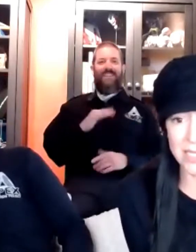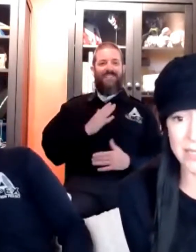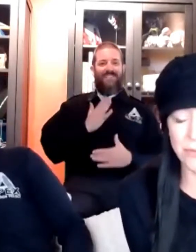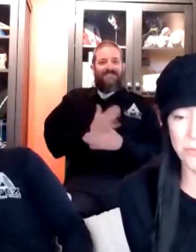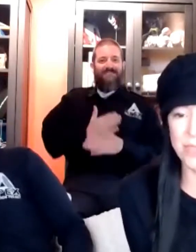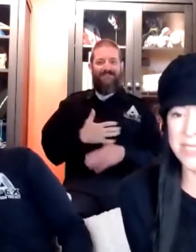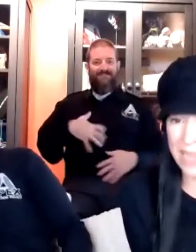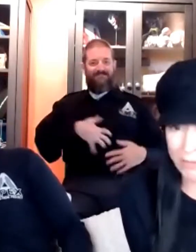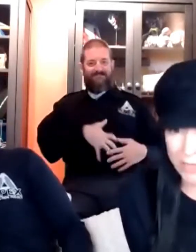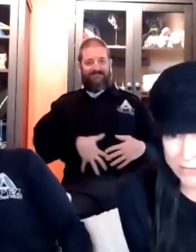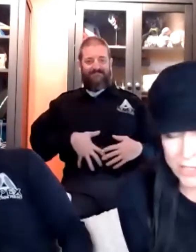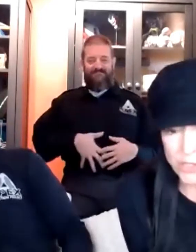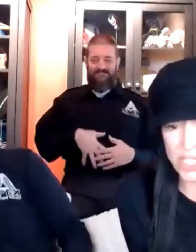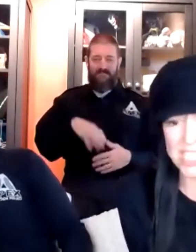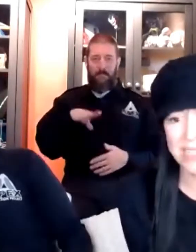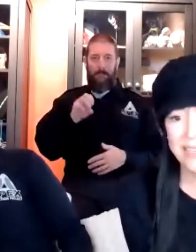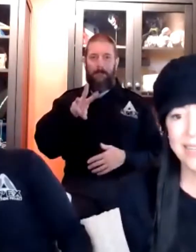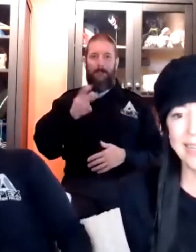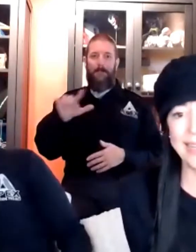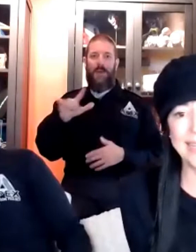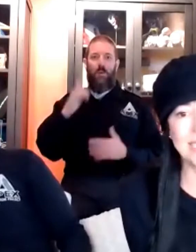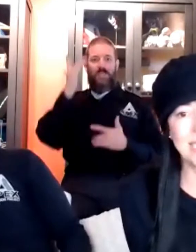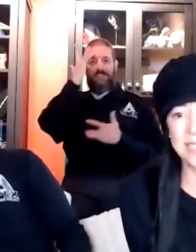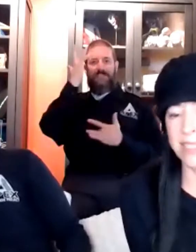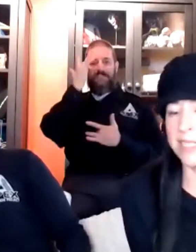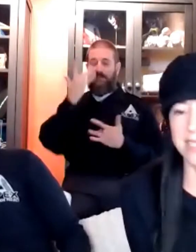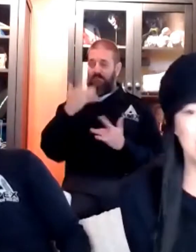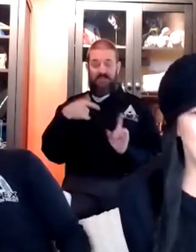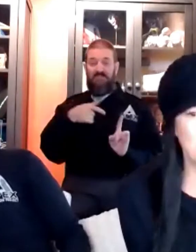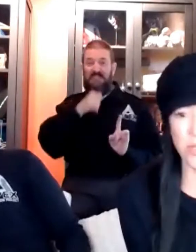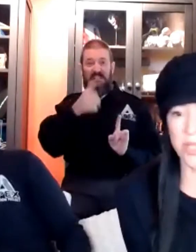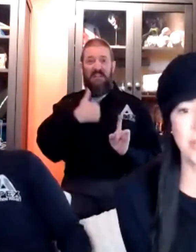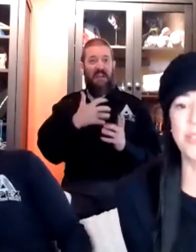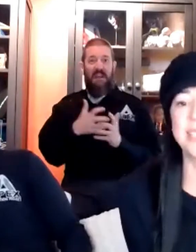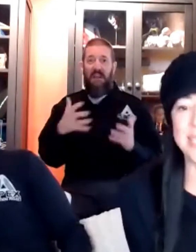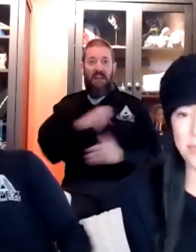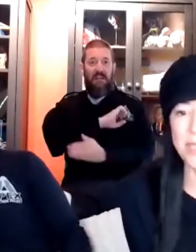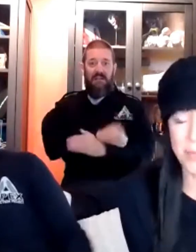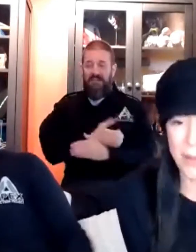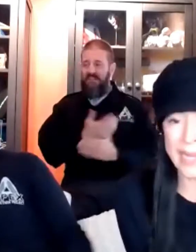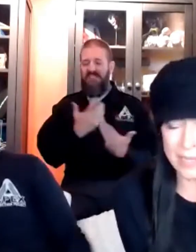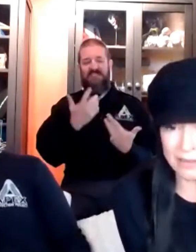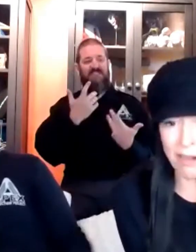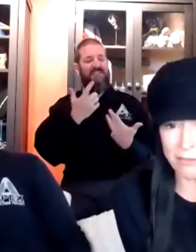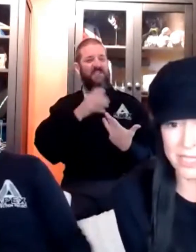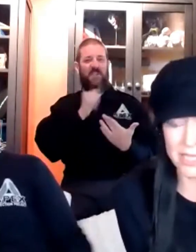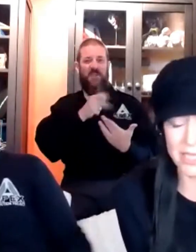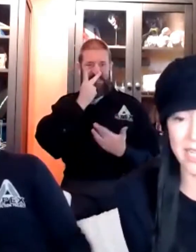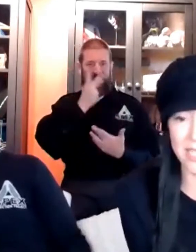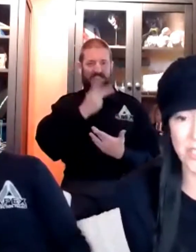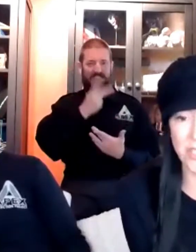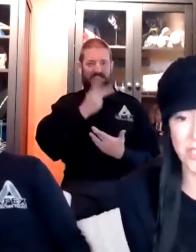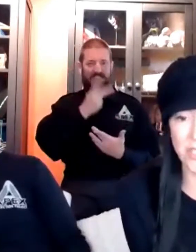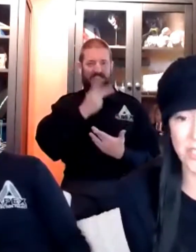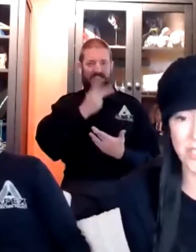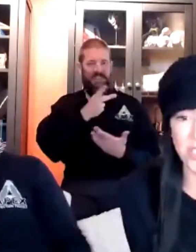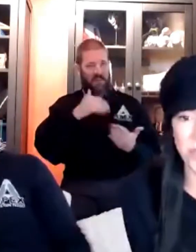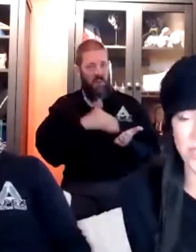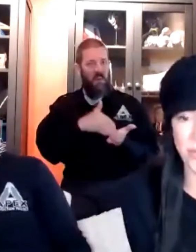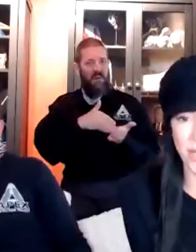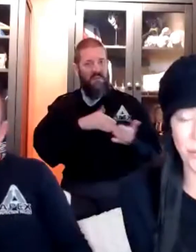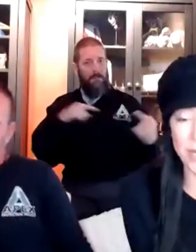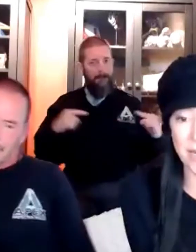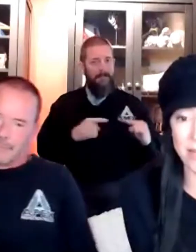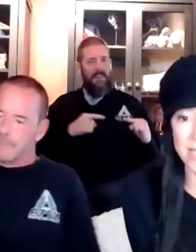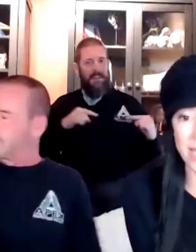and he didn't have a lot of energy, and his digestion, you could see he was in pain often and just wasn't